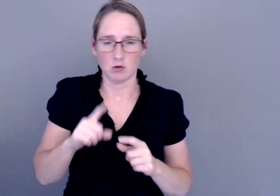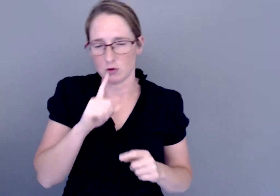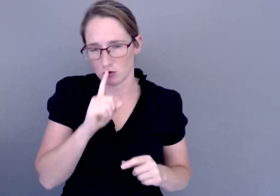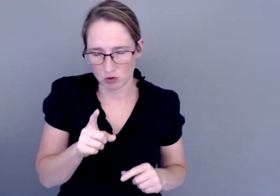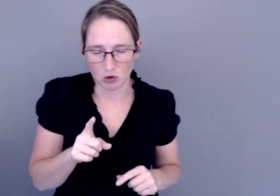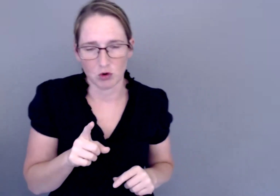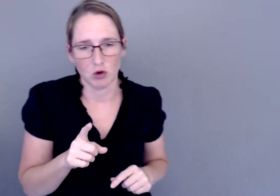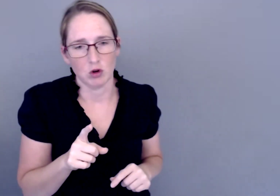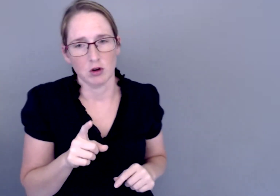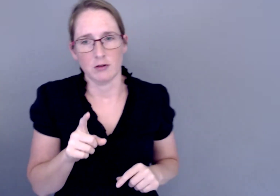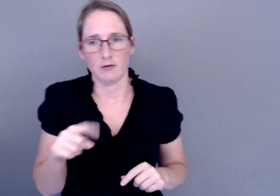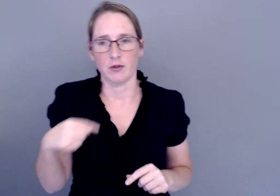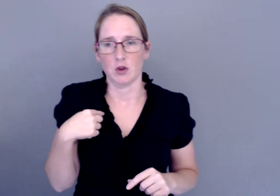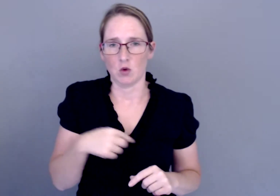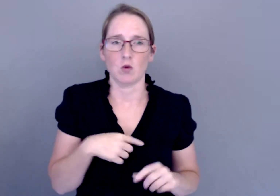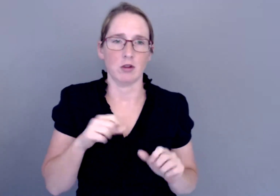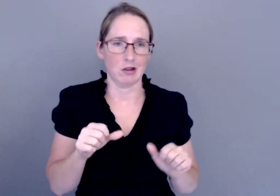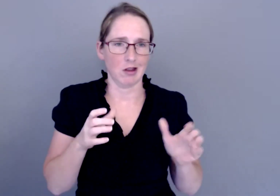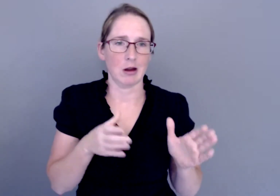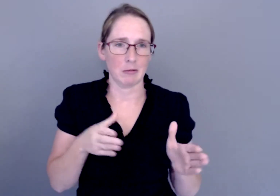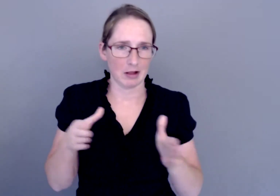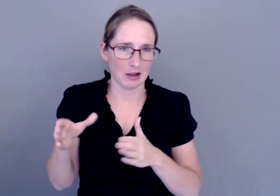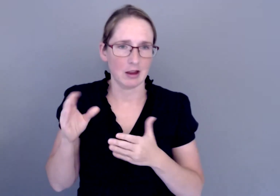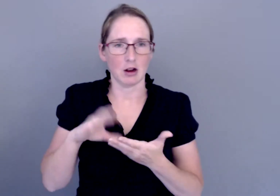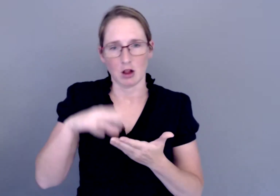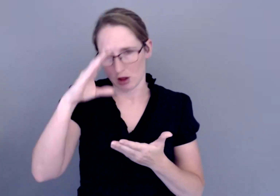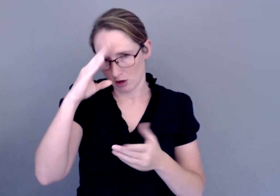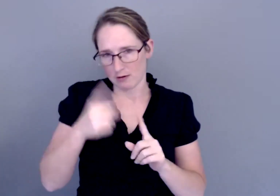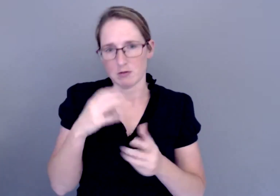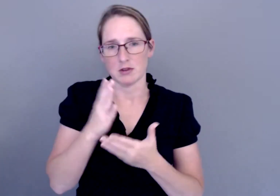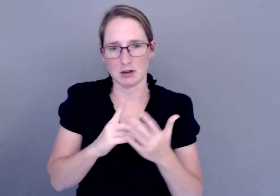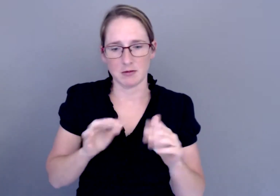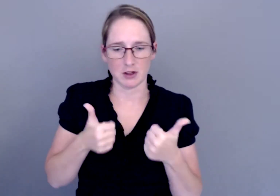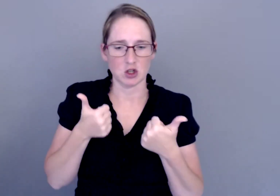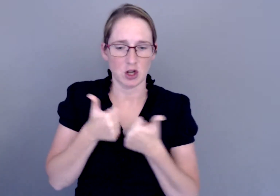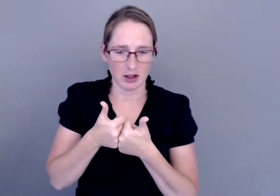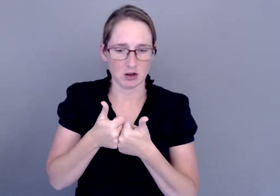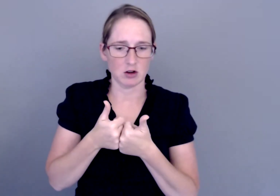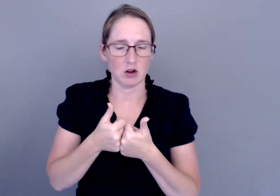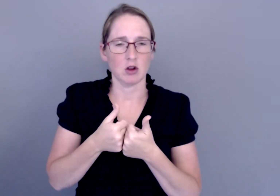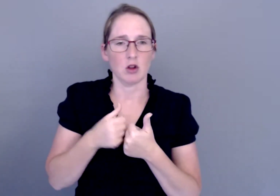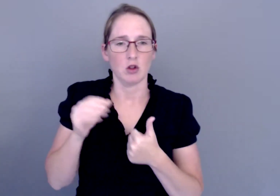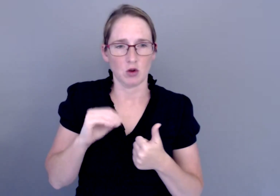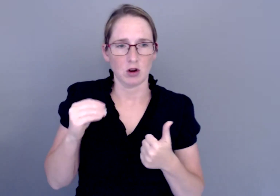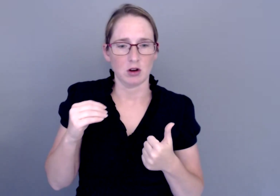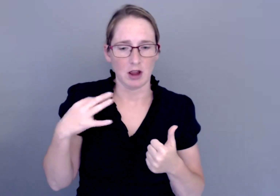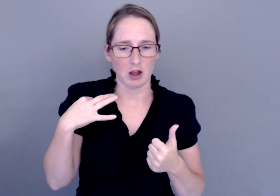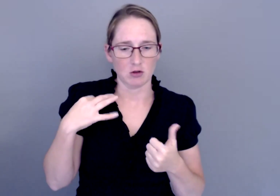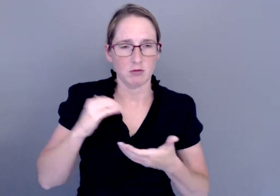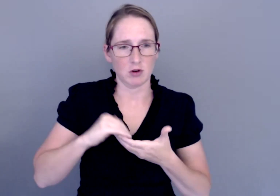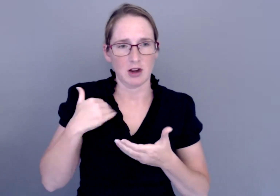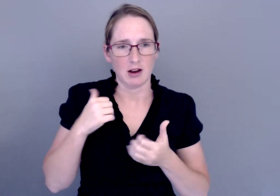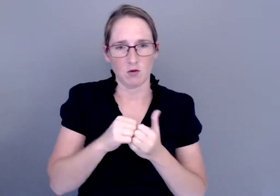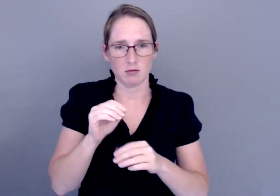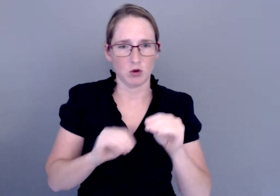that we can plan and learn from some of the challenges that the Oregon Eligibility Partnership had with moving some